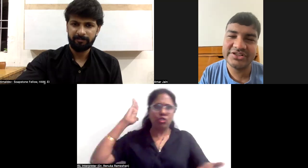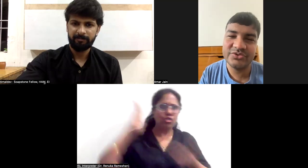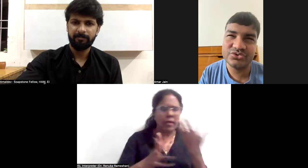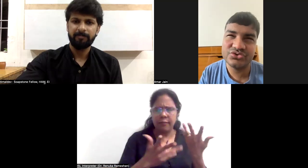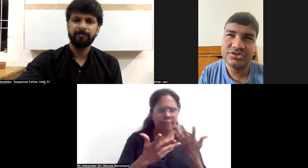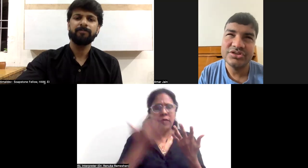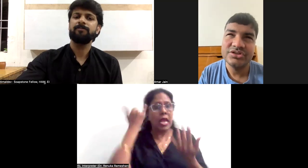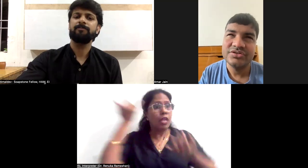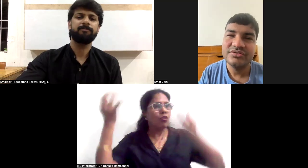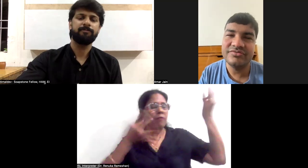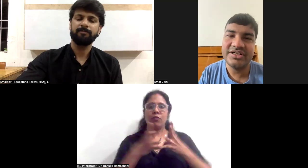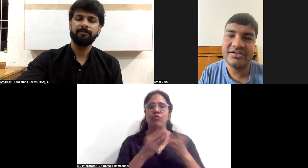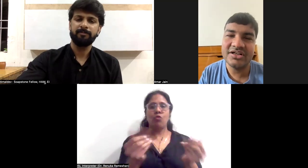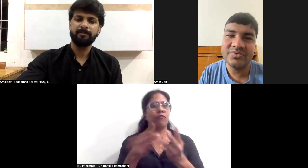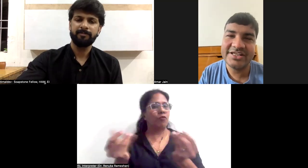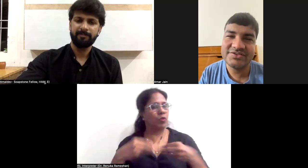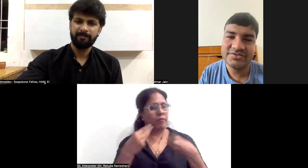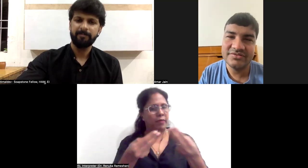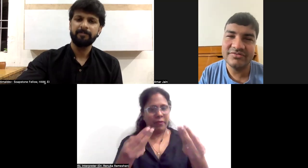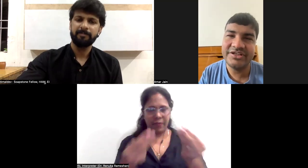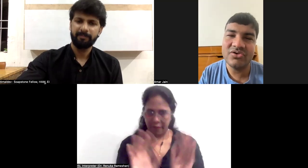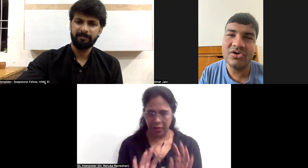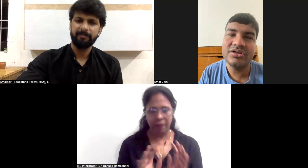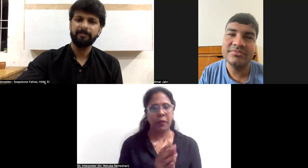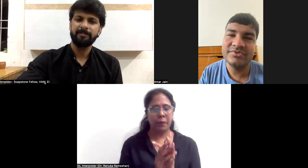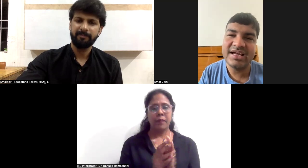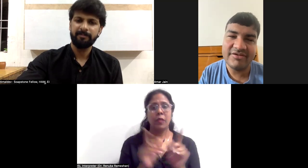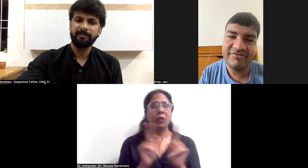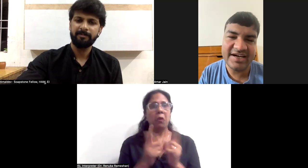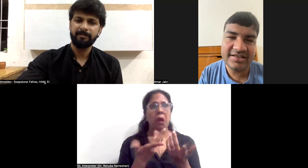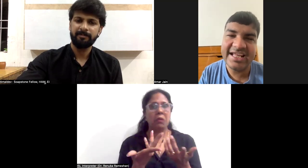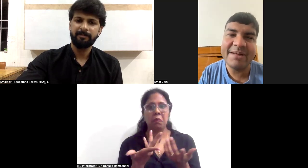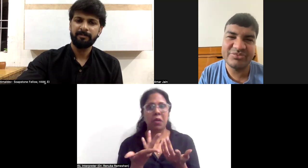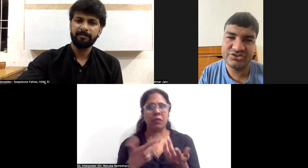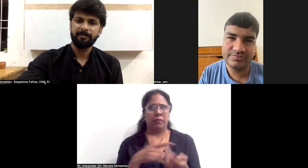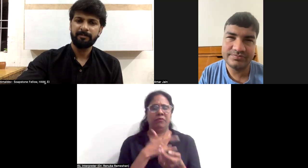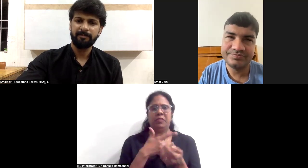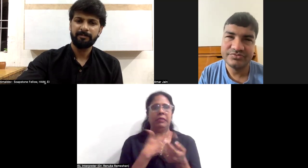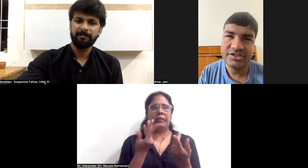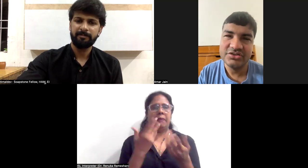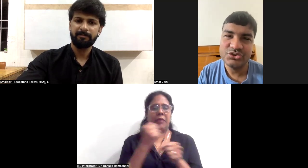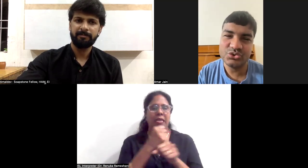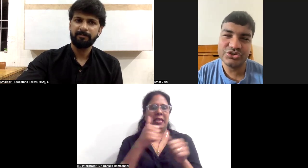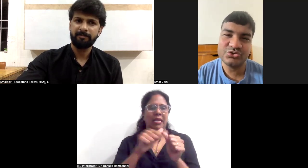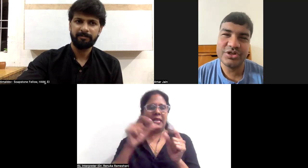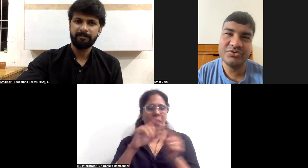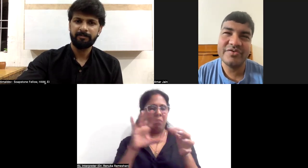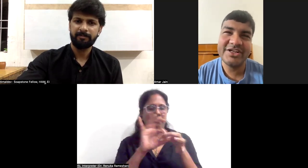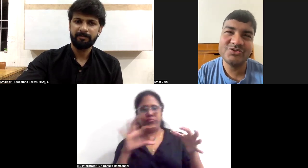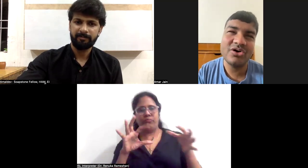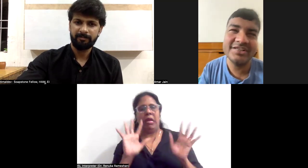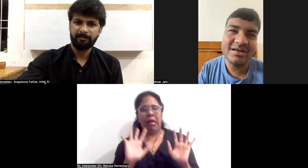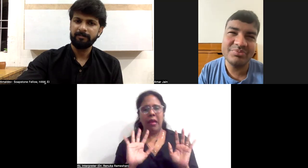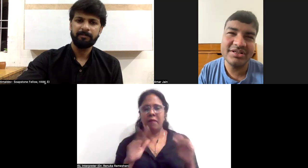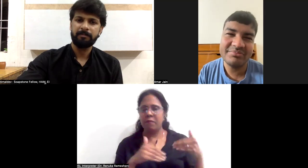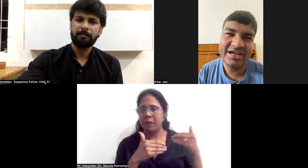innovative solutions where otherwise we all felt gaps. So, just to give you a very